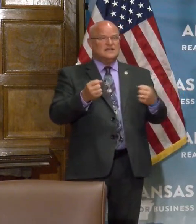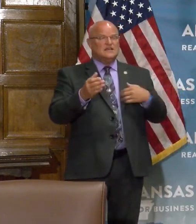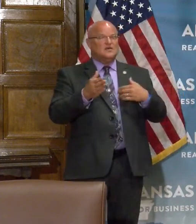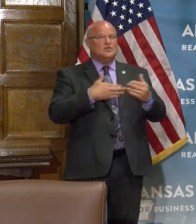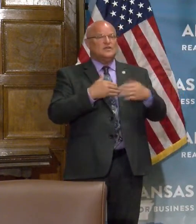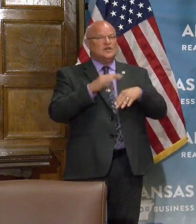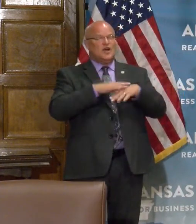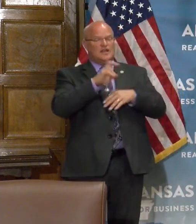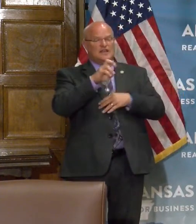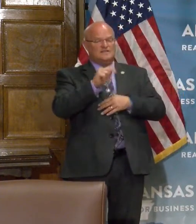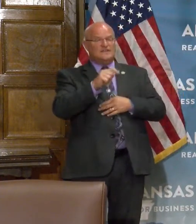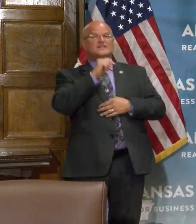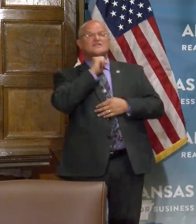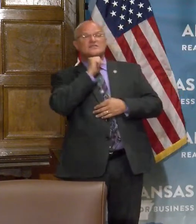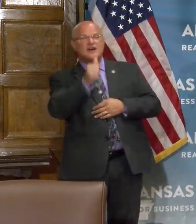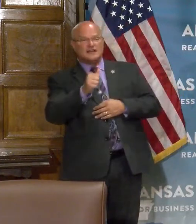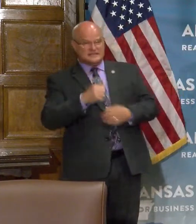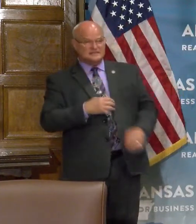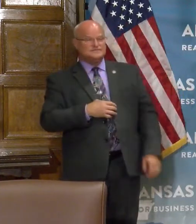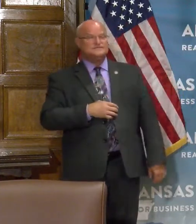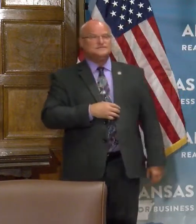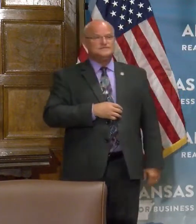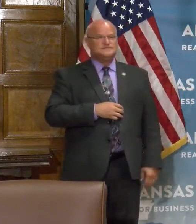whether they're on a ventilator or not.